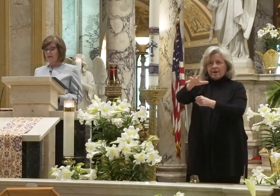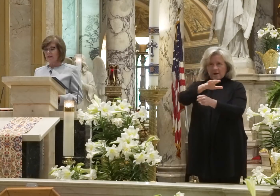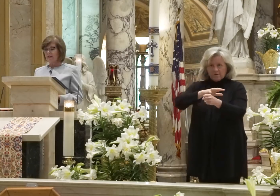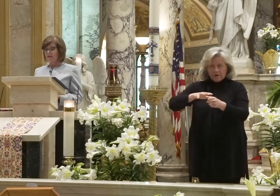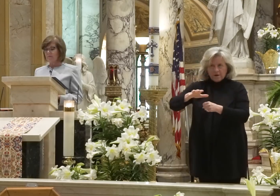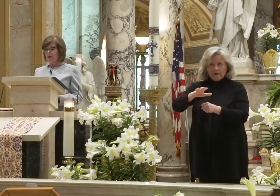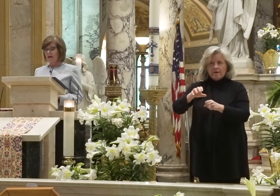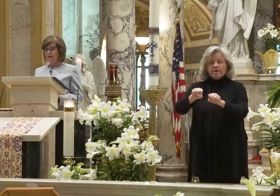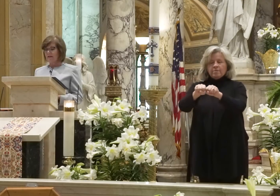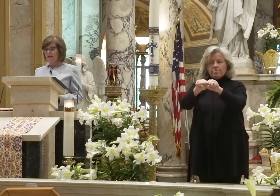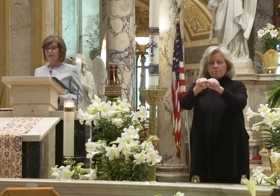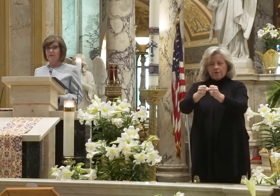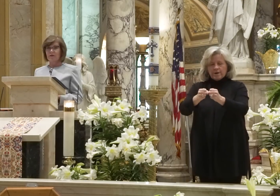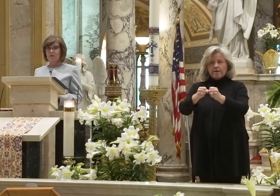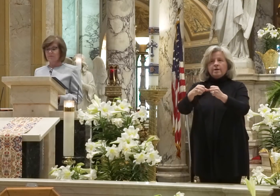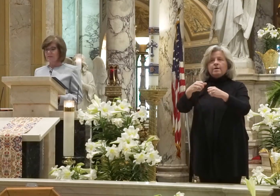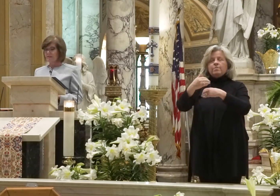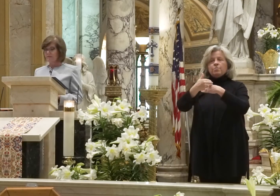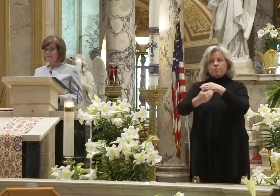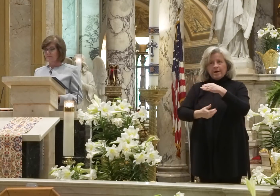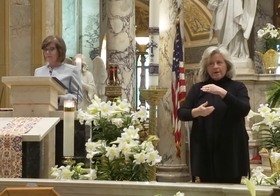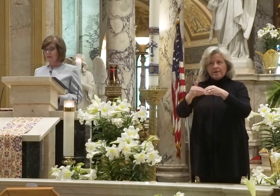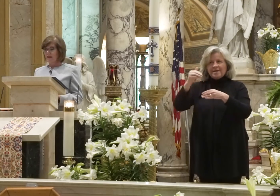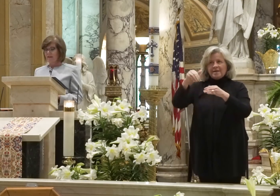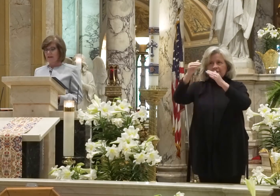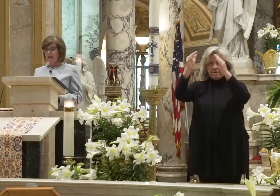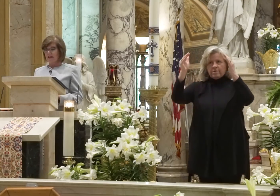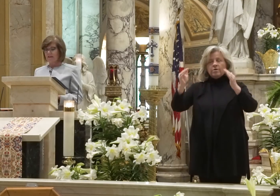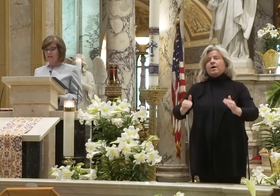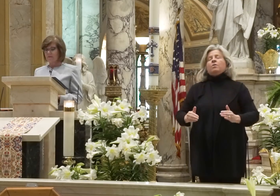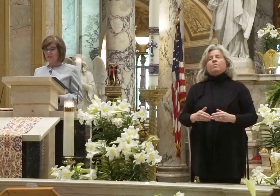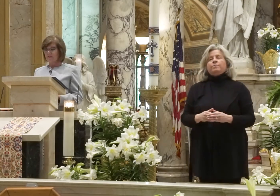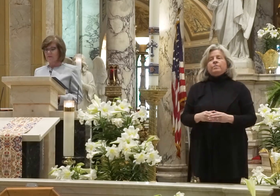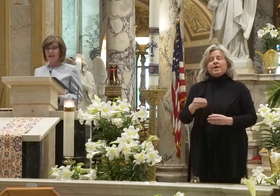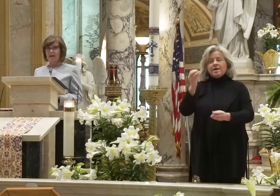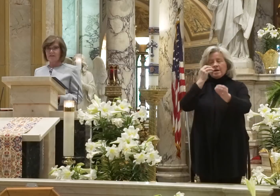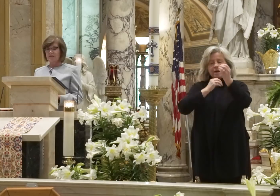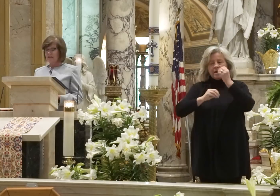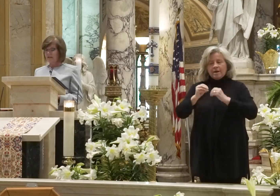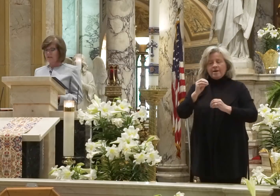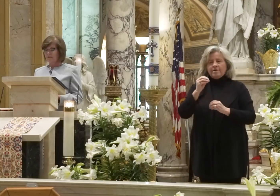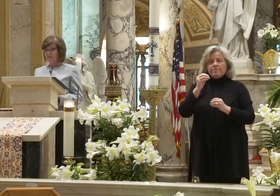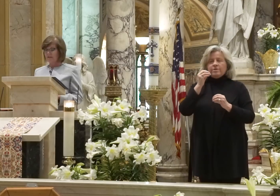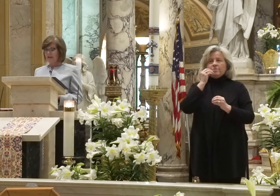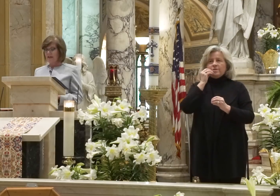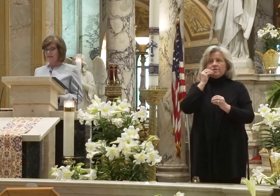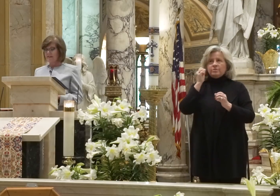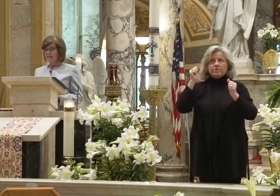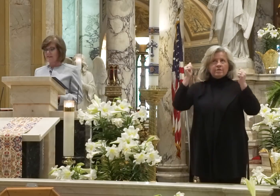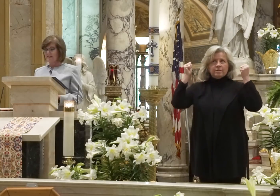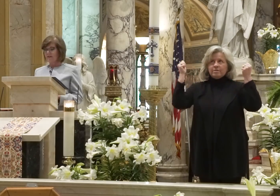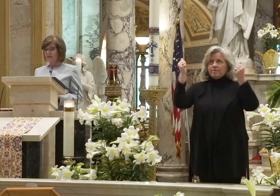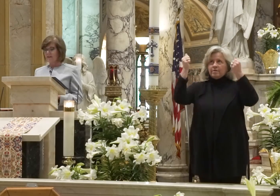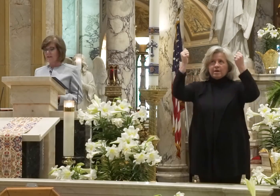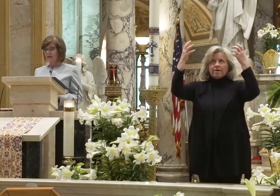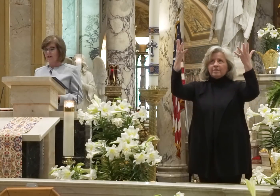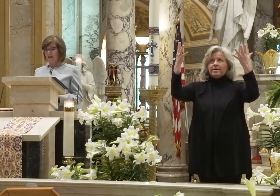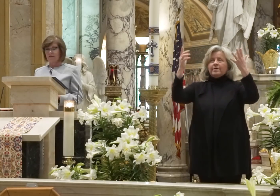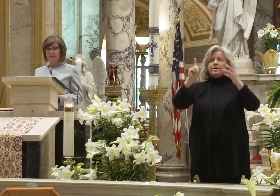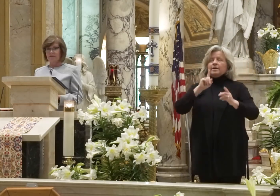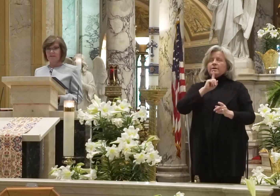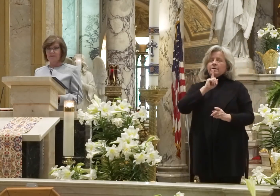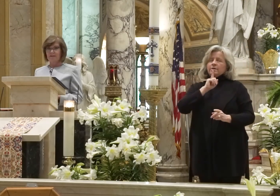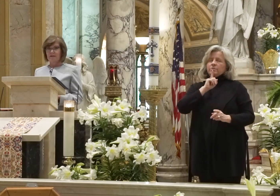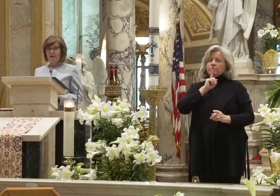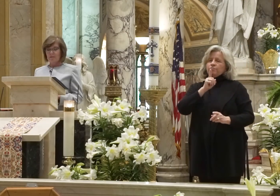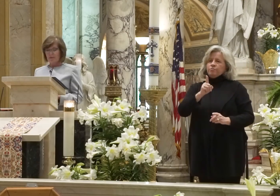to the breaking bread in their homes. They ate their meals with exultation and sincerity of